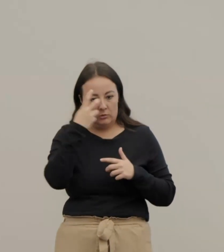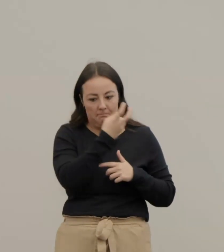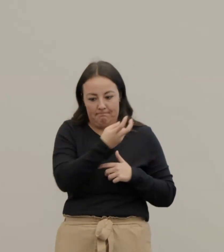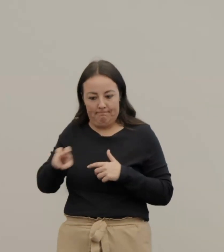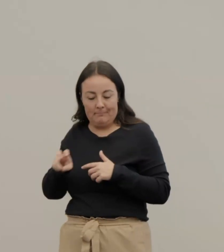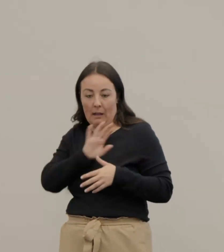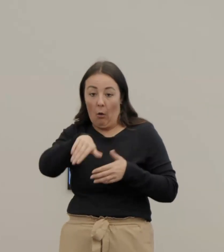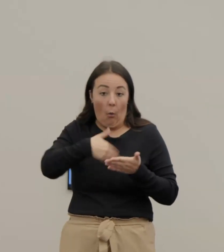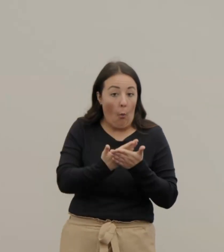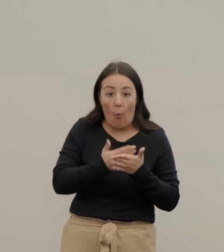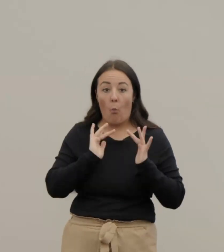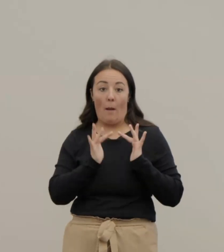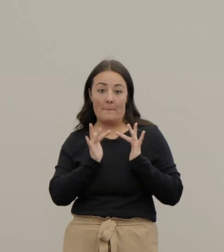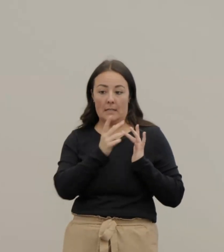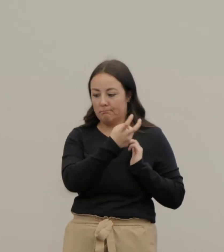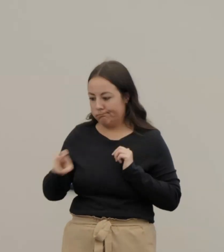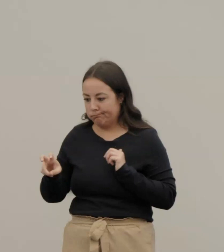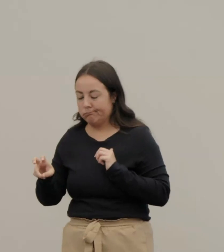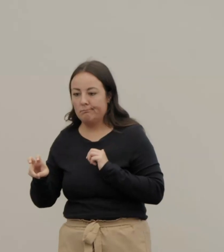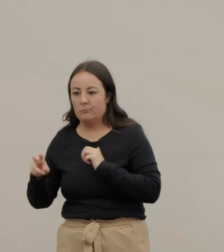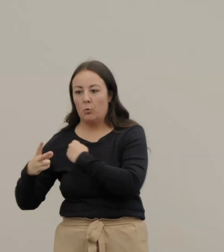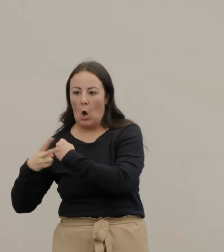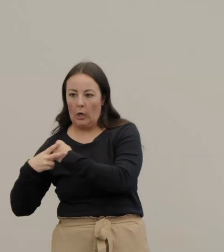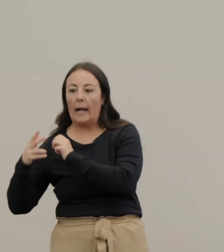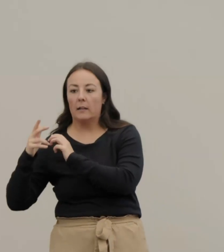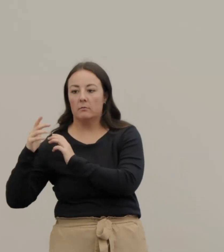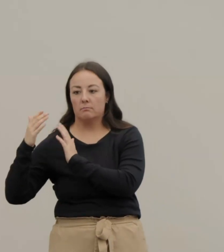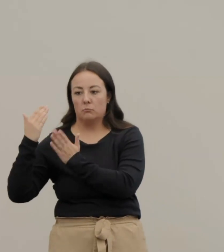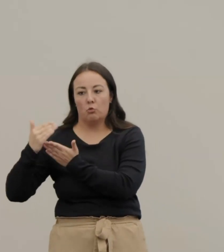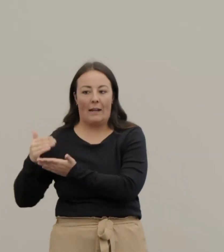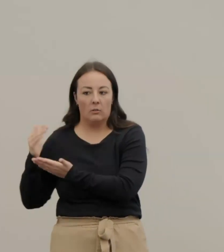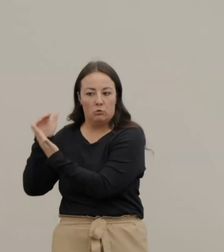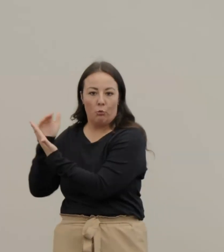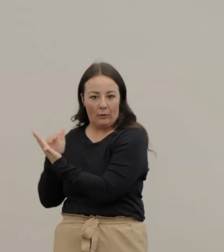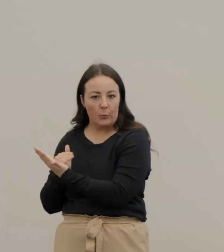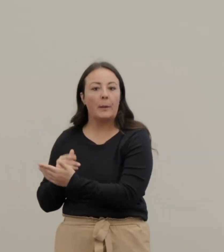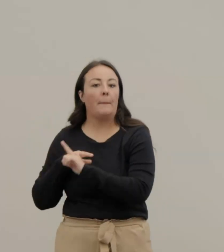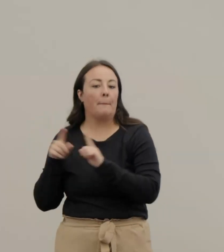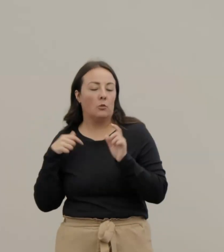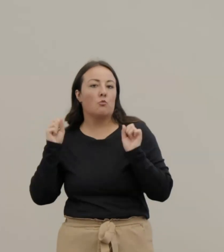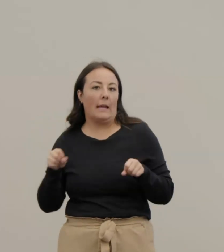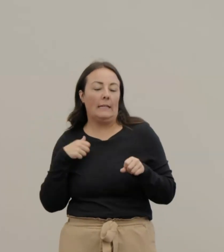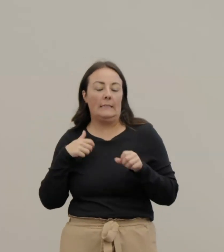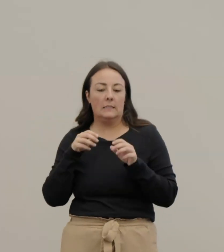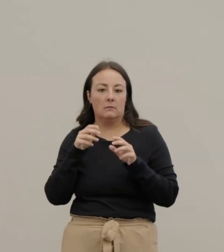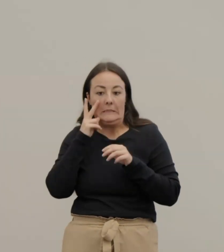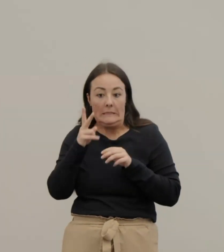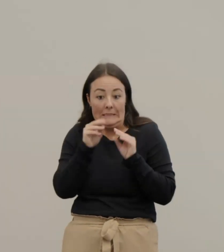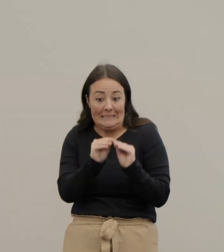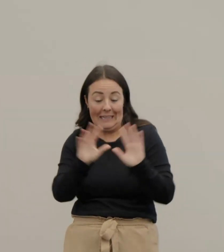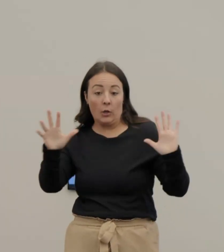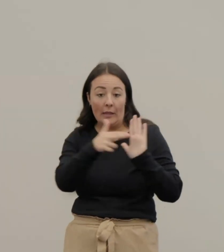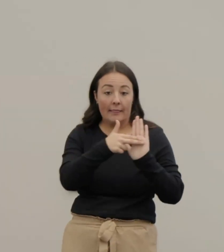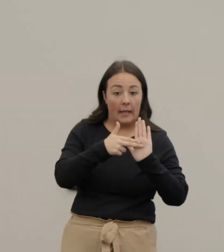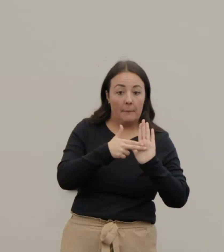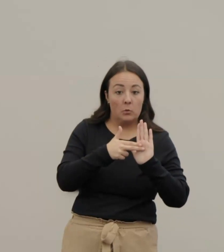an archive directory, but you can clearly label the site at the document level that this is archived. So